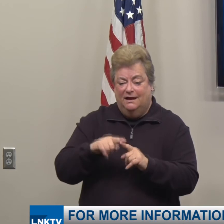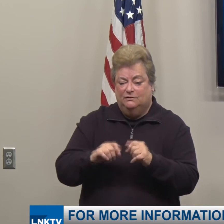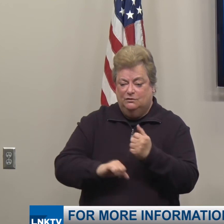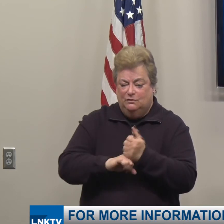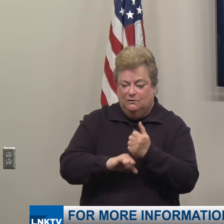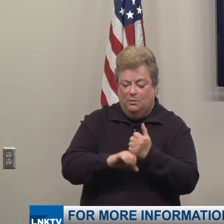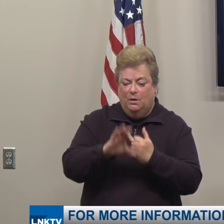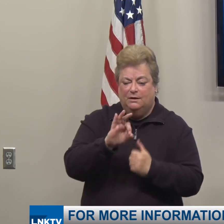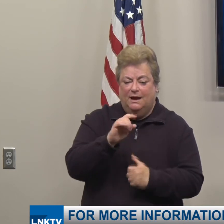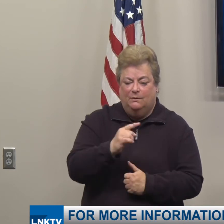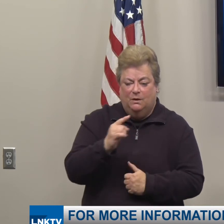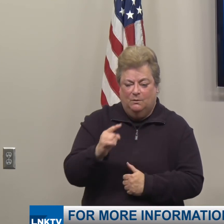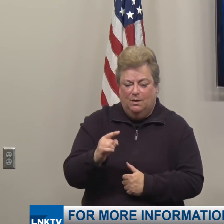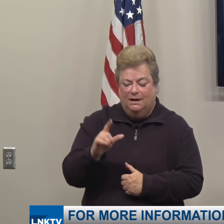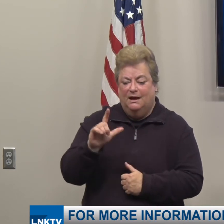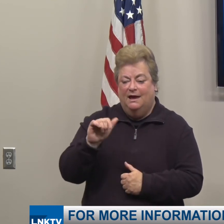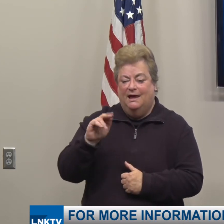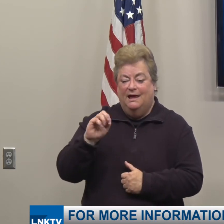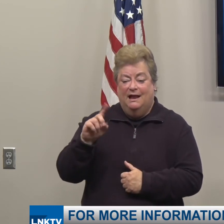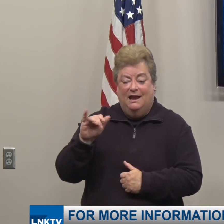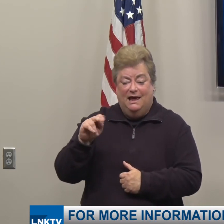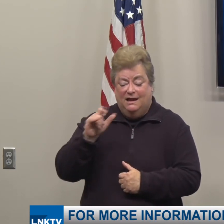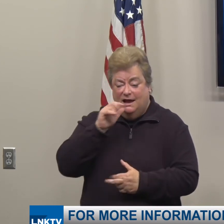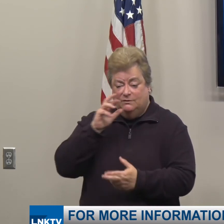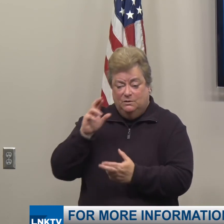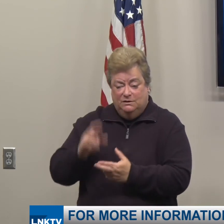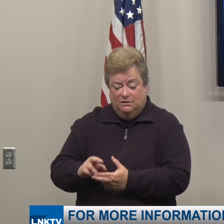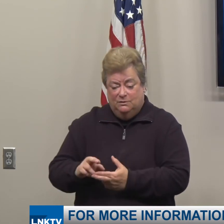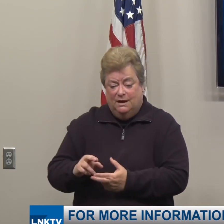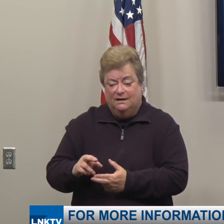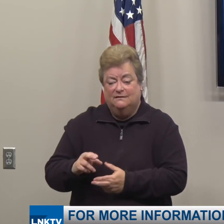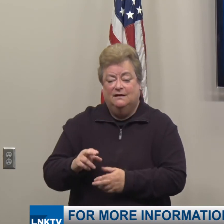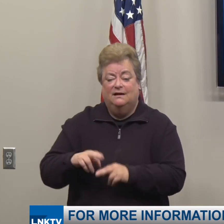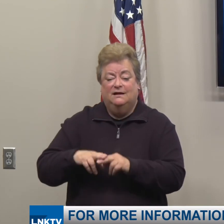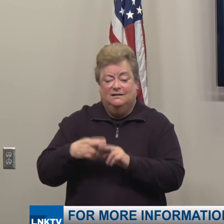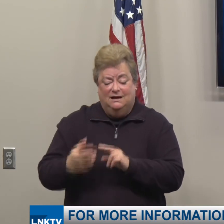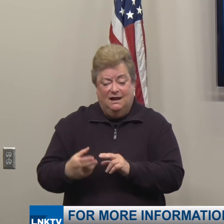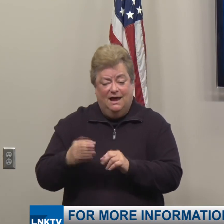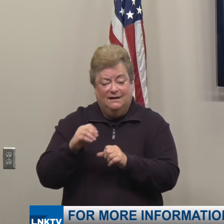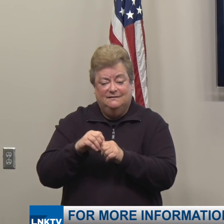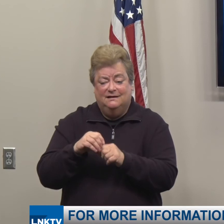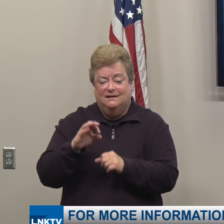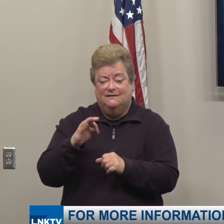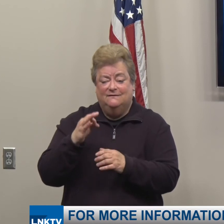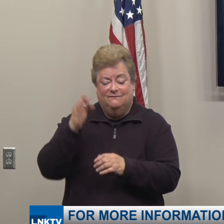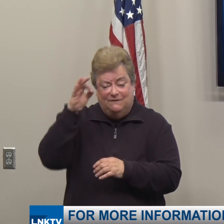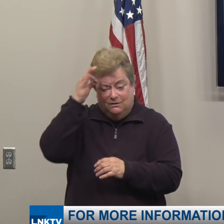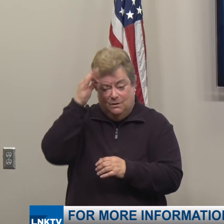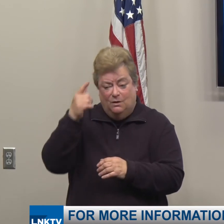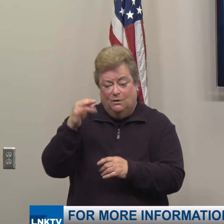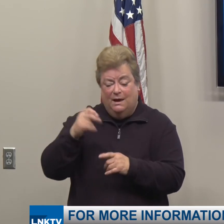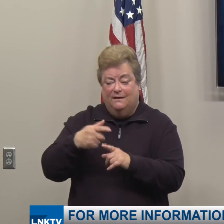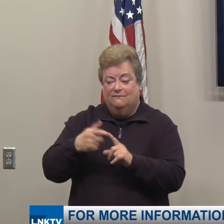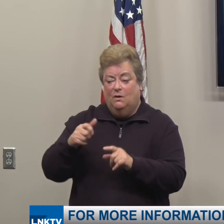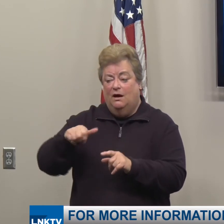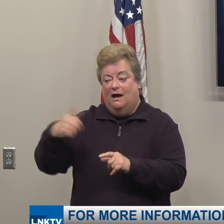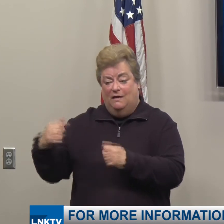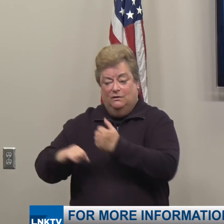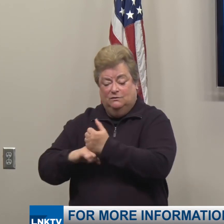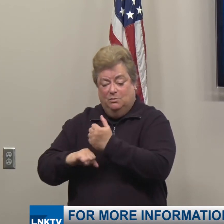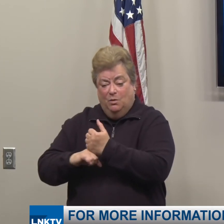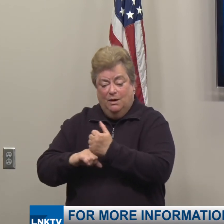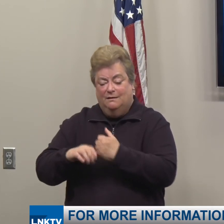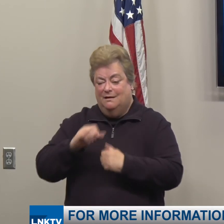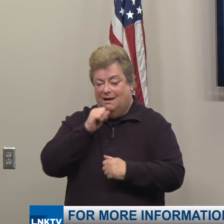as landline decrease, declines in federal grant support for things other than COVID-19, parking